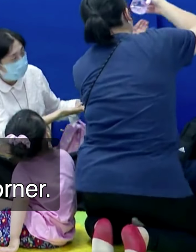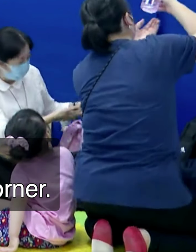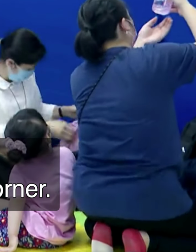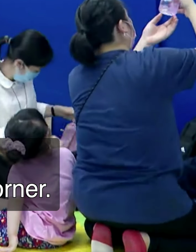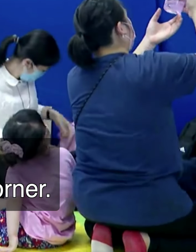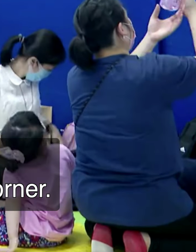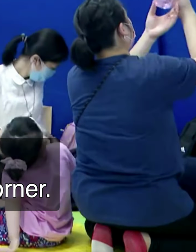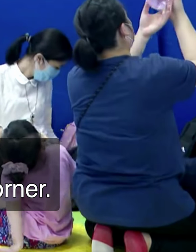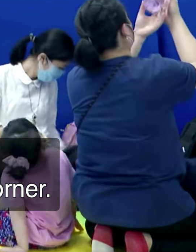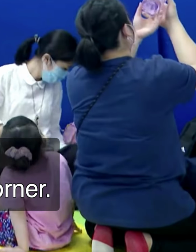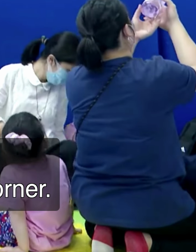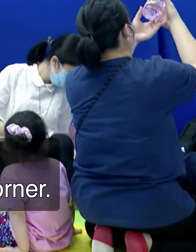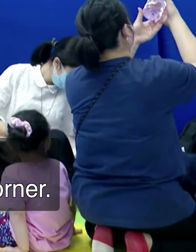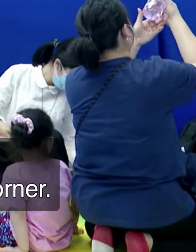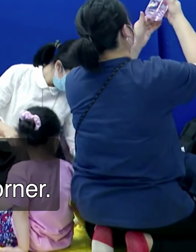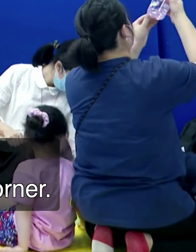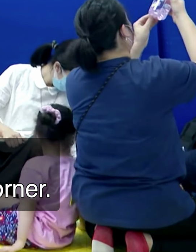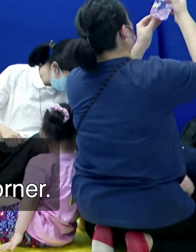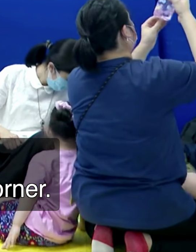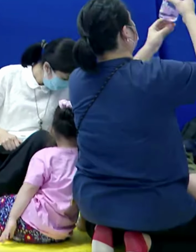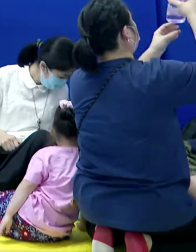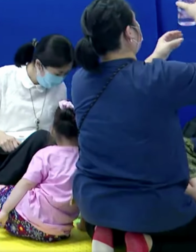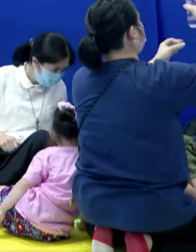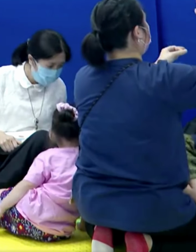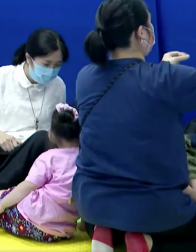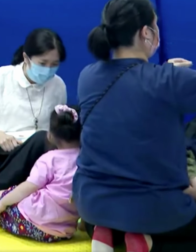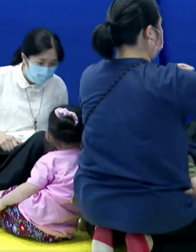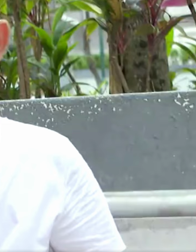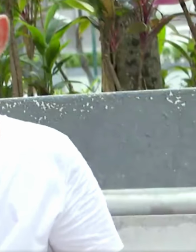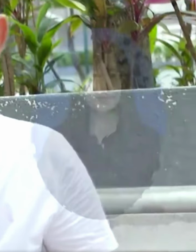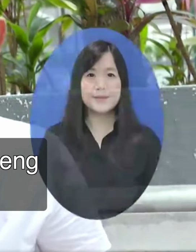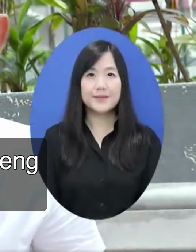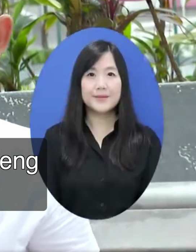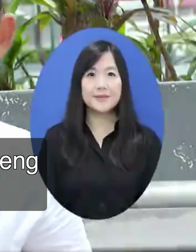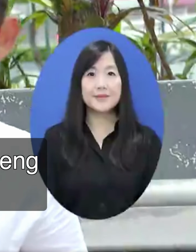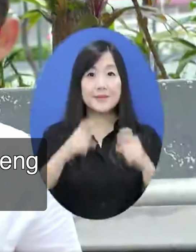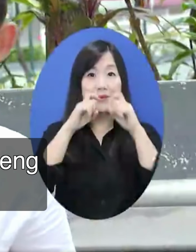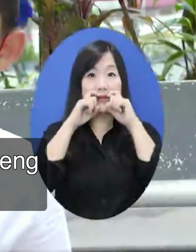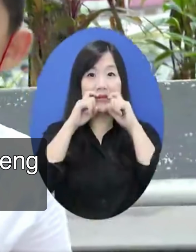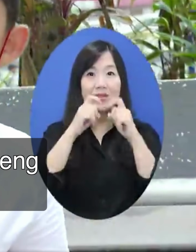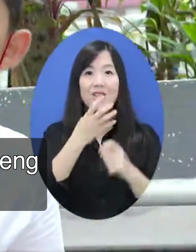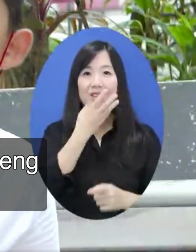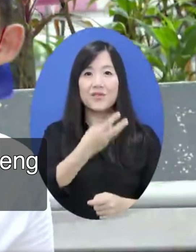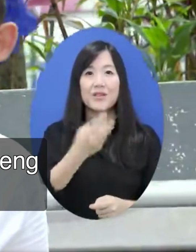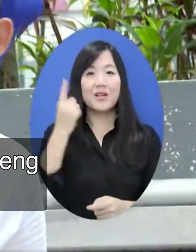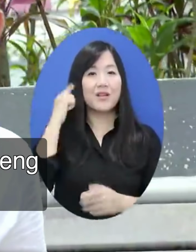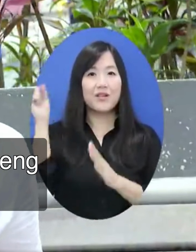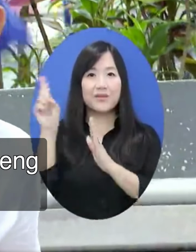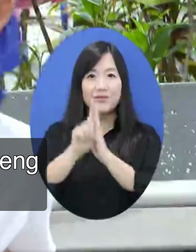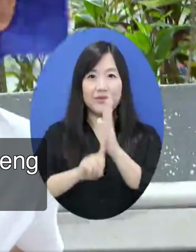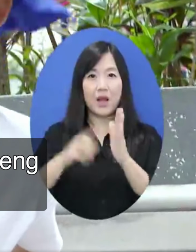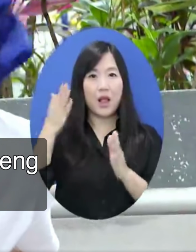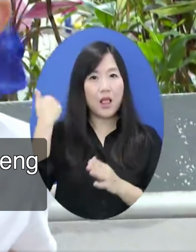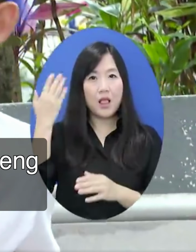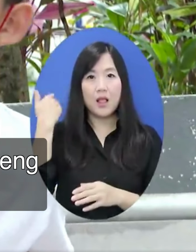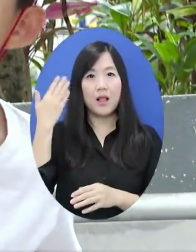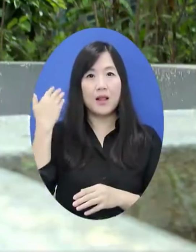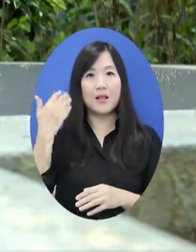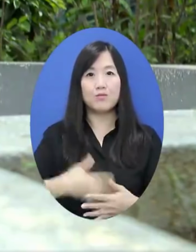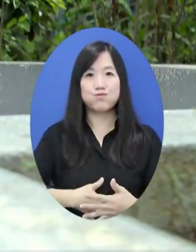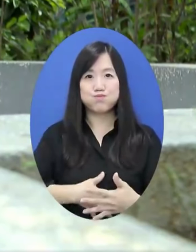criticized him, he would sit silently in the corner. Hearing loss happened to Xiao Feng when she was a